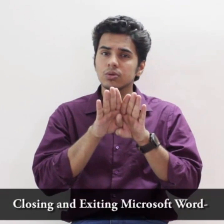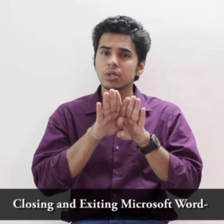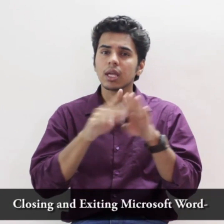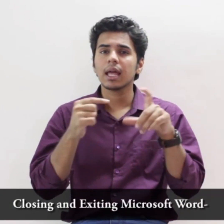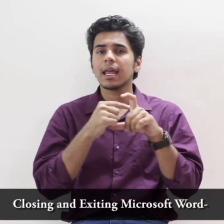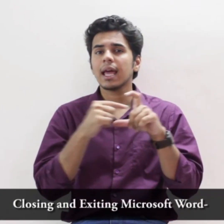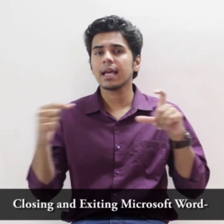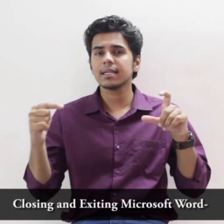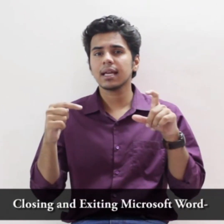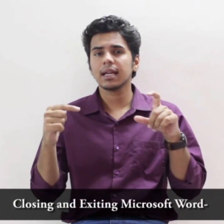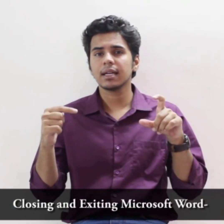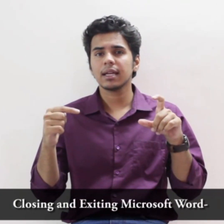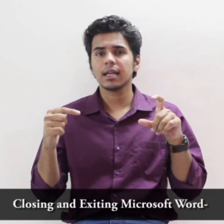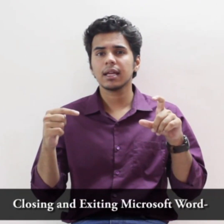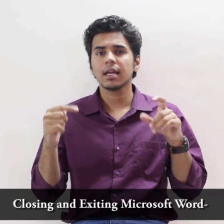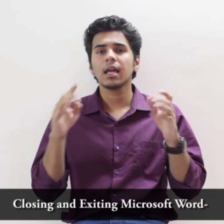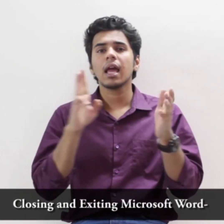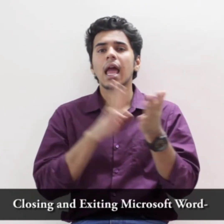Closing and exiting Microsoft Word.